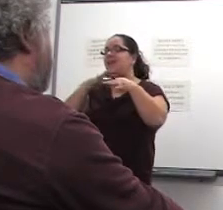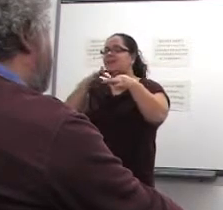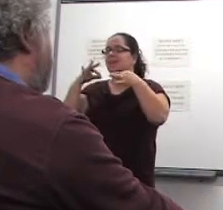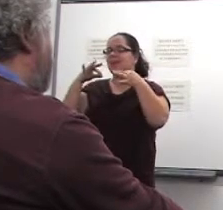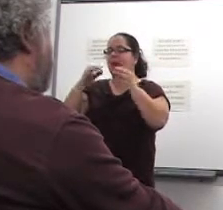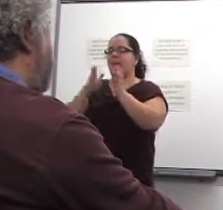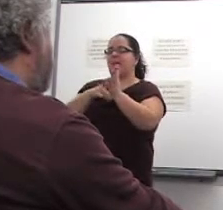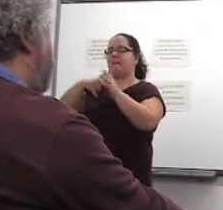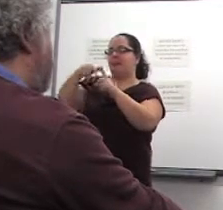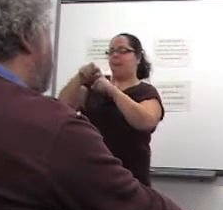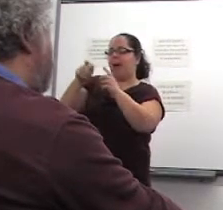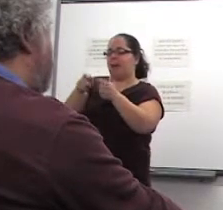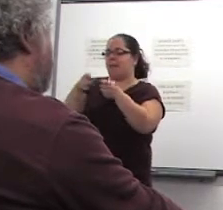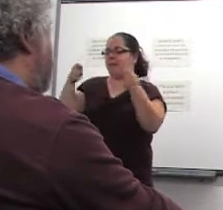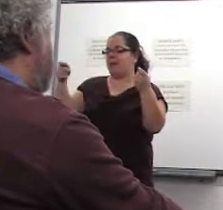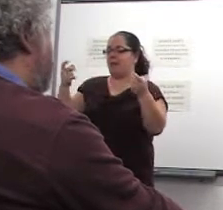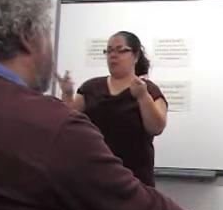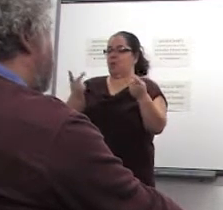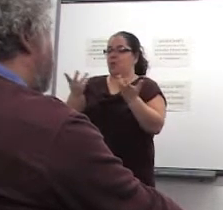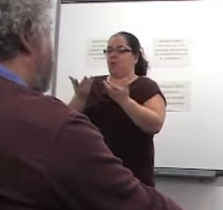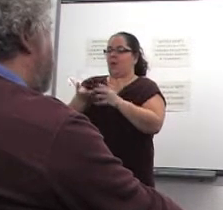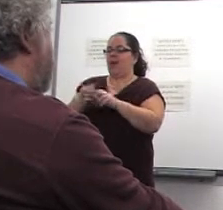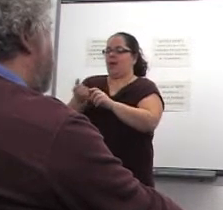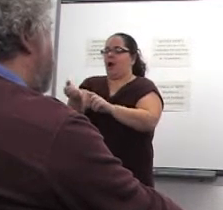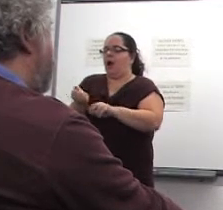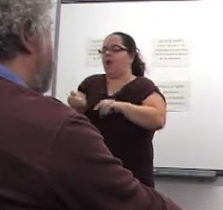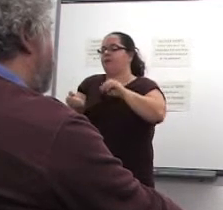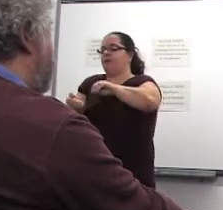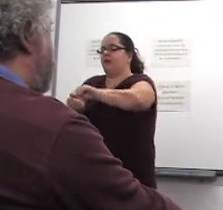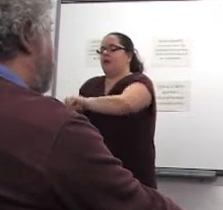maps, both secured in the glove compartment.